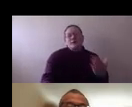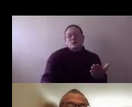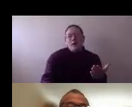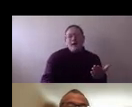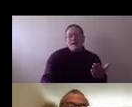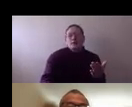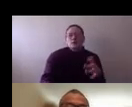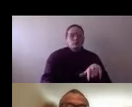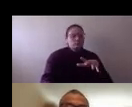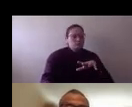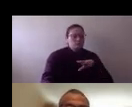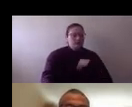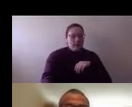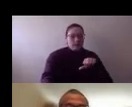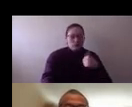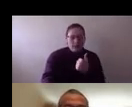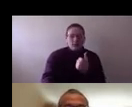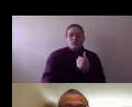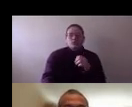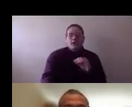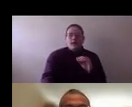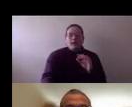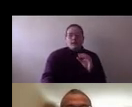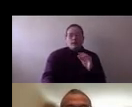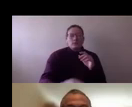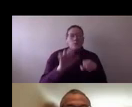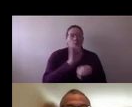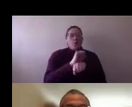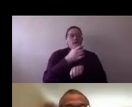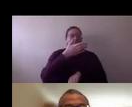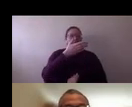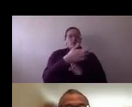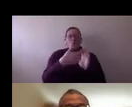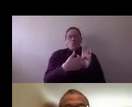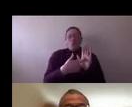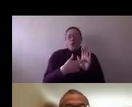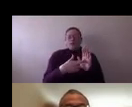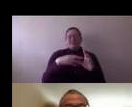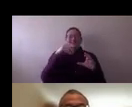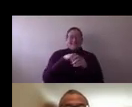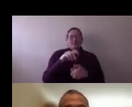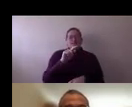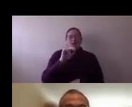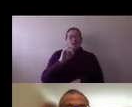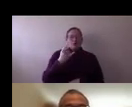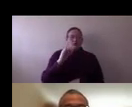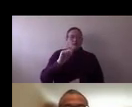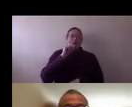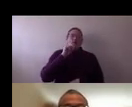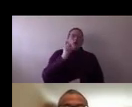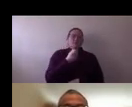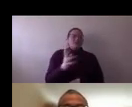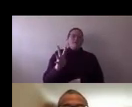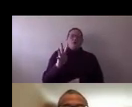challenge and actually worked at that position in Tianjin for several decades,